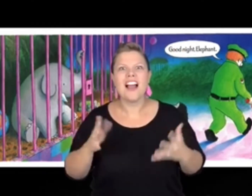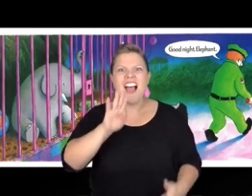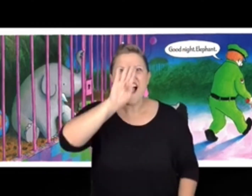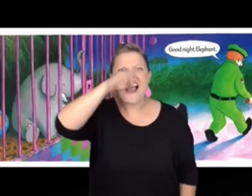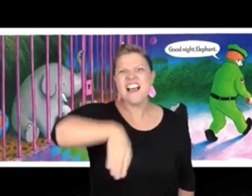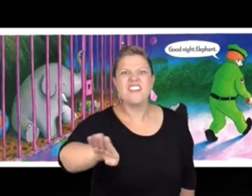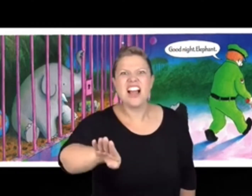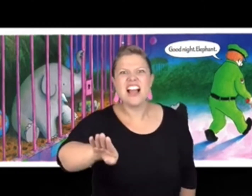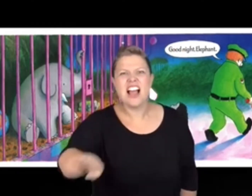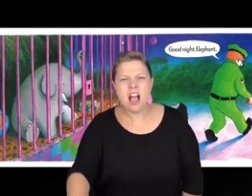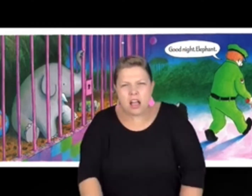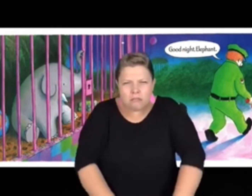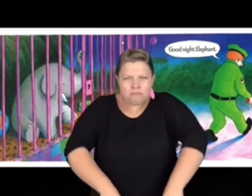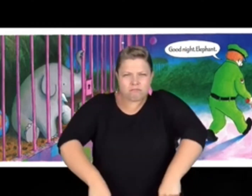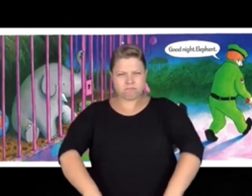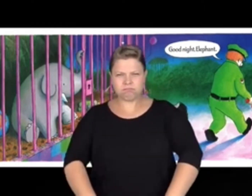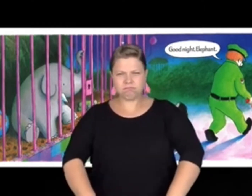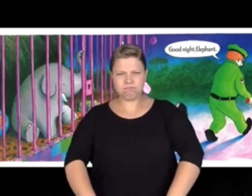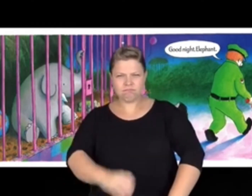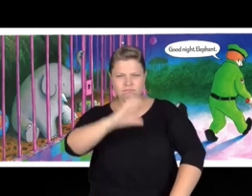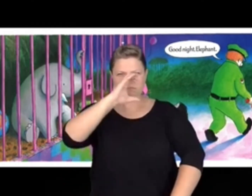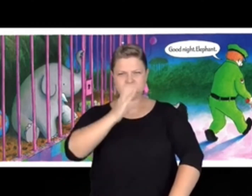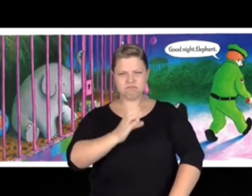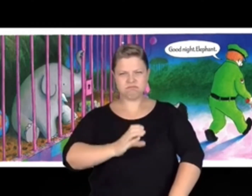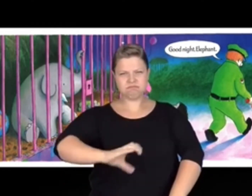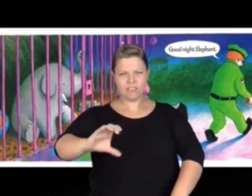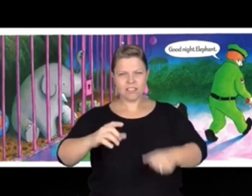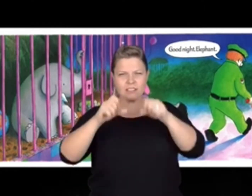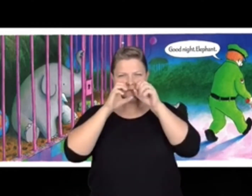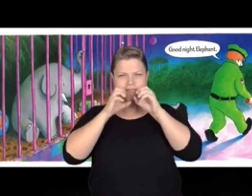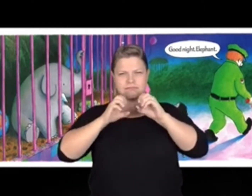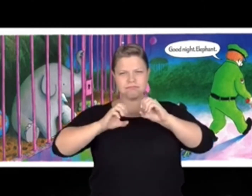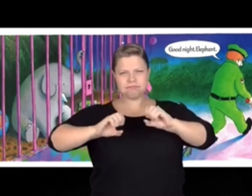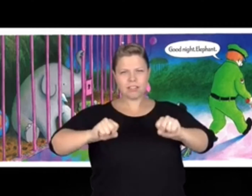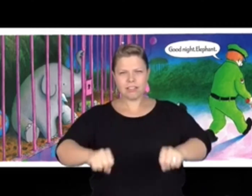next cage. There was an elephant inside.